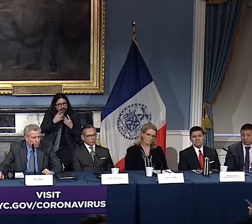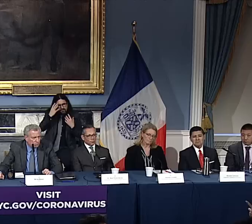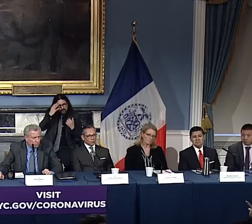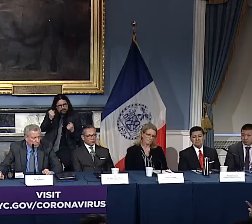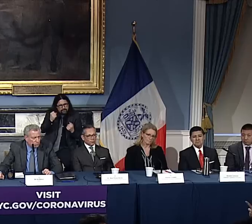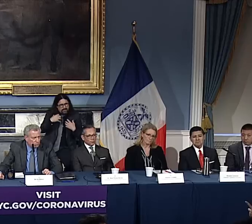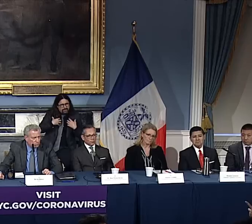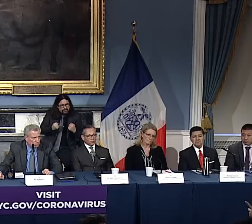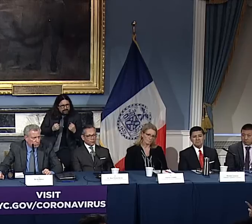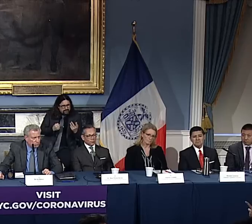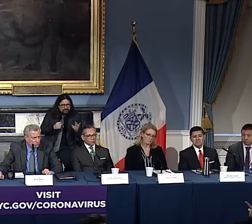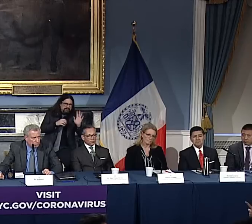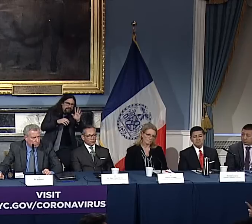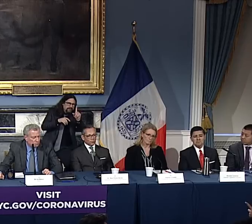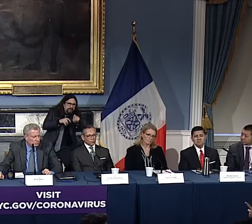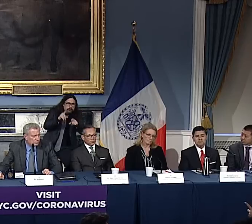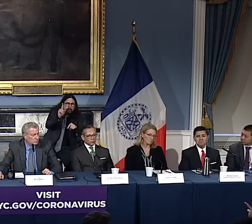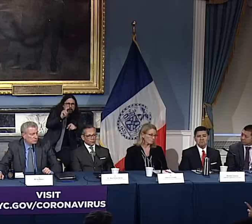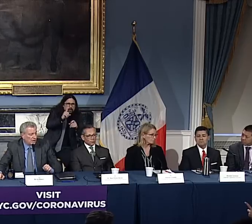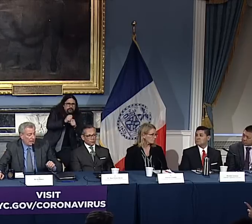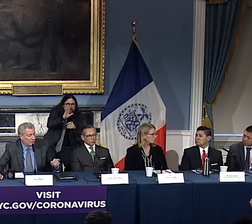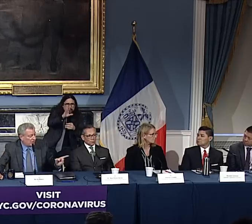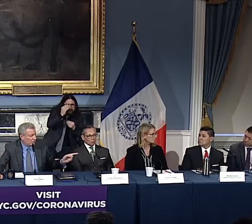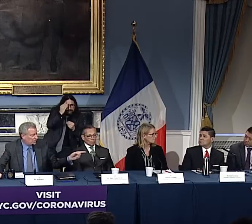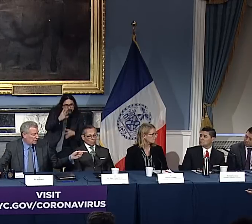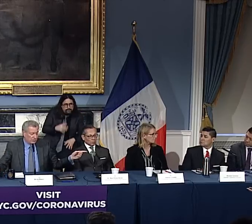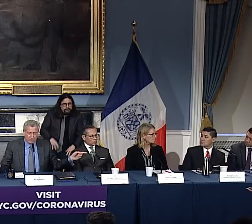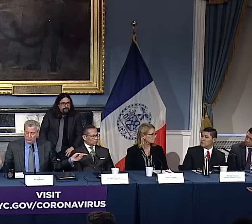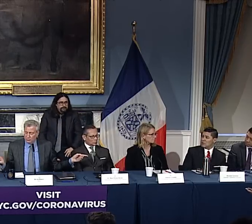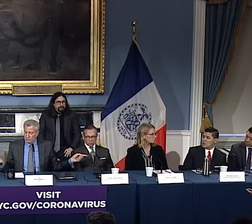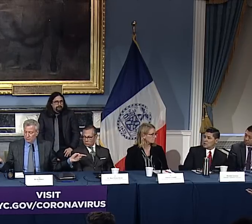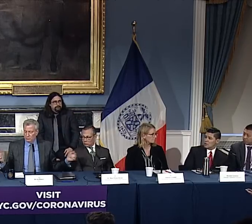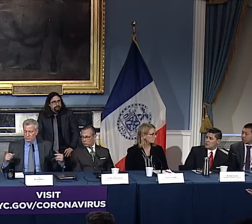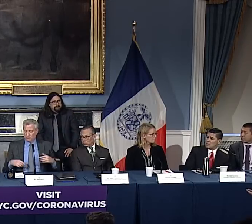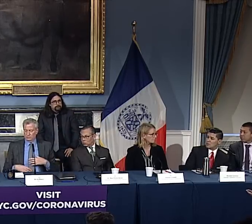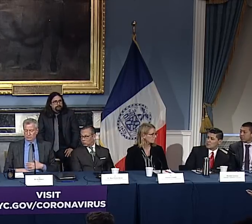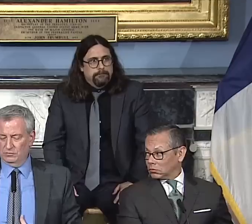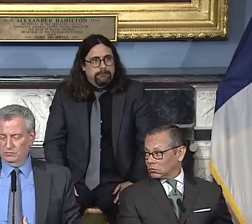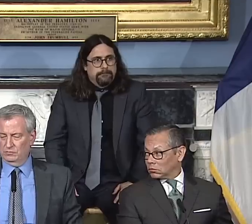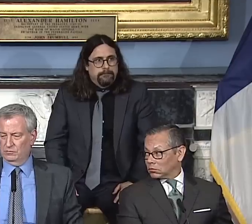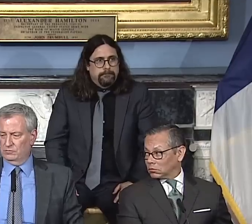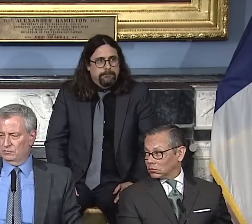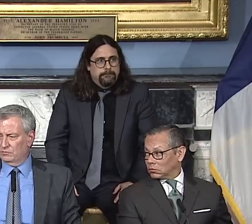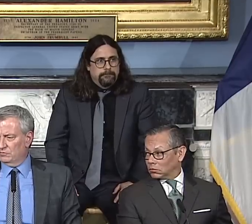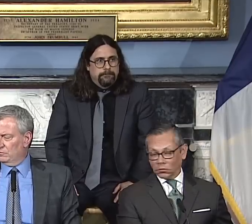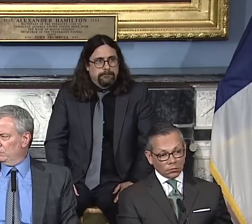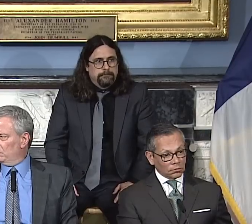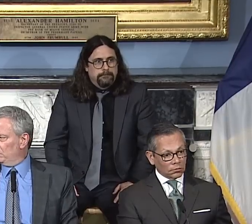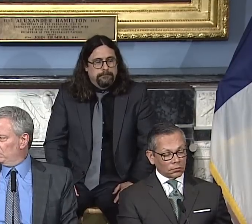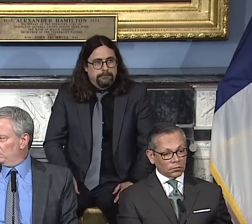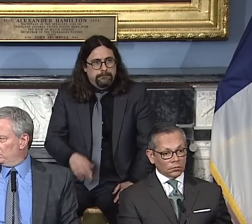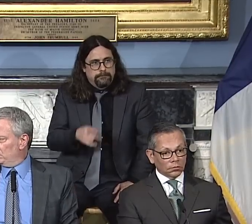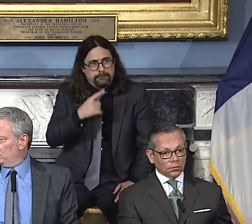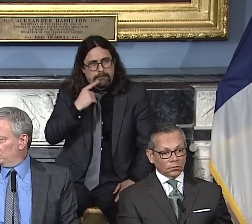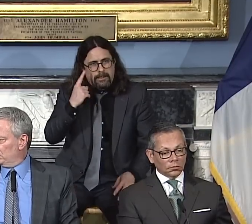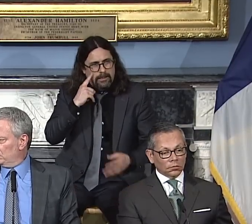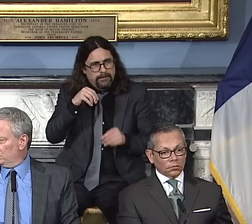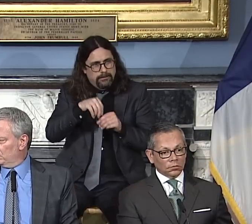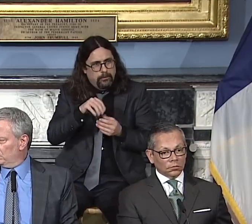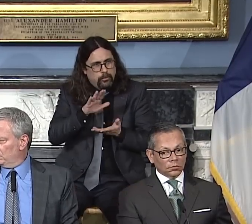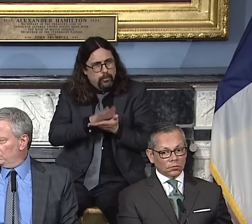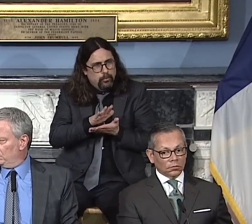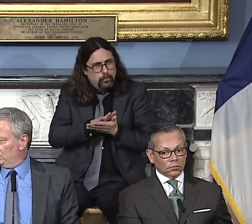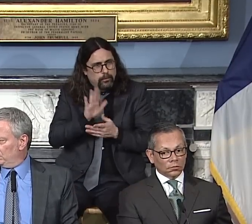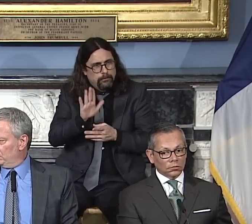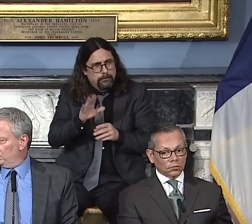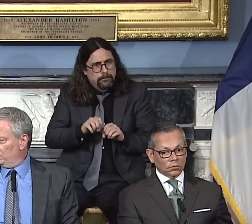memo distributed to schools. I have not heard that. You? We get the results directly from the labs that